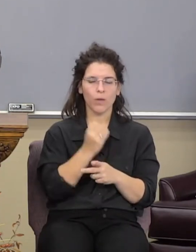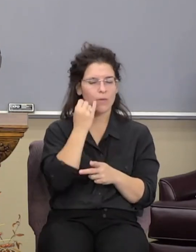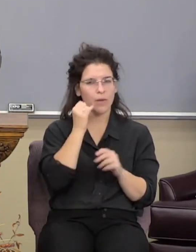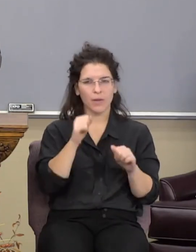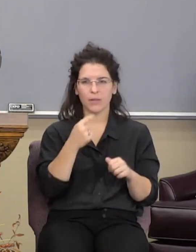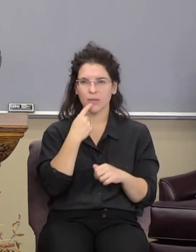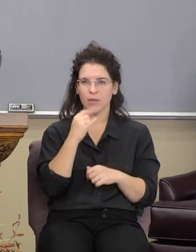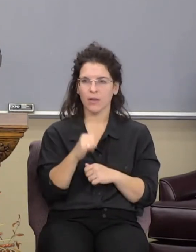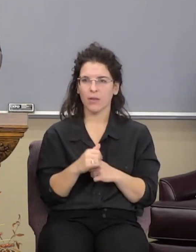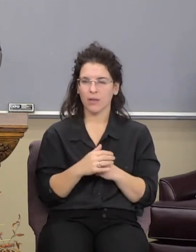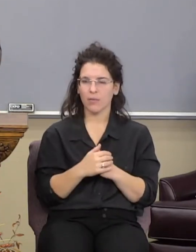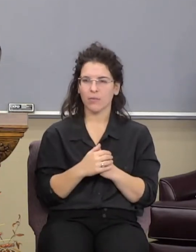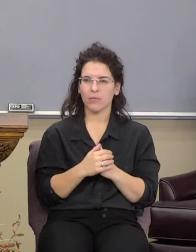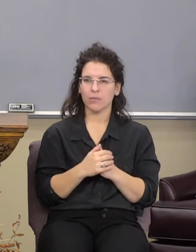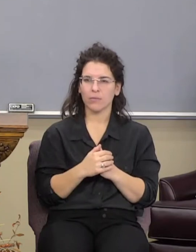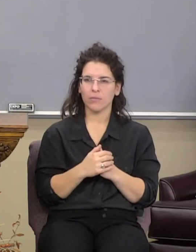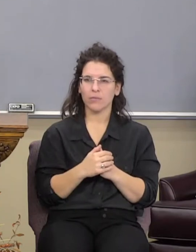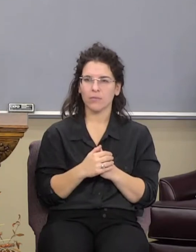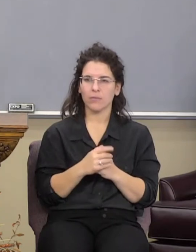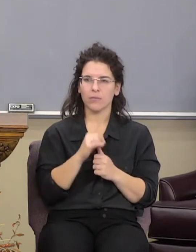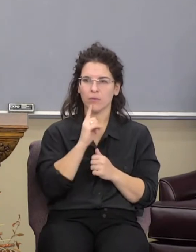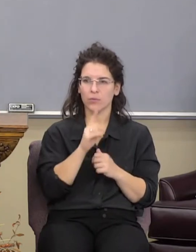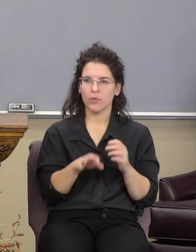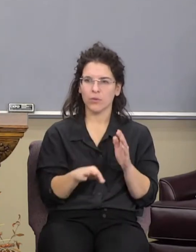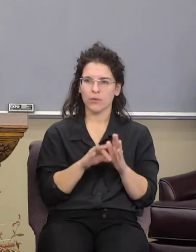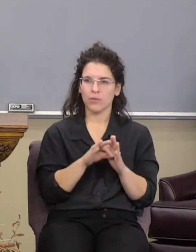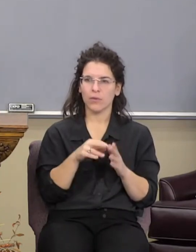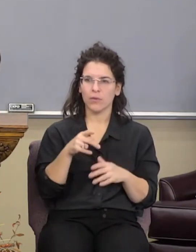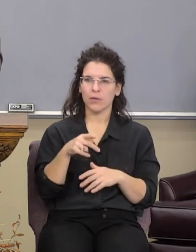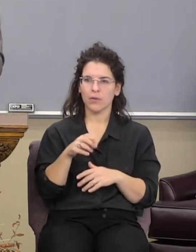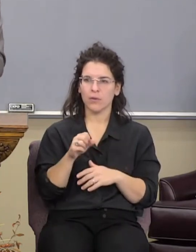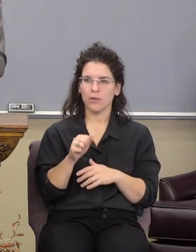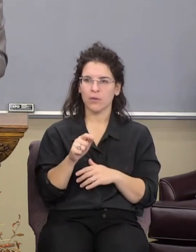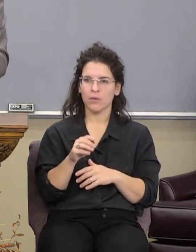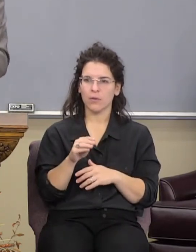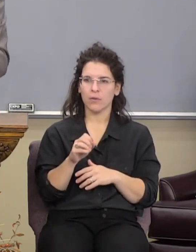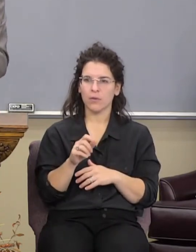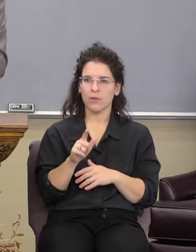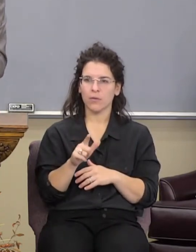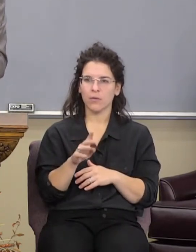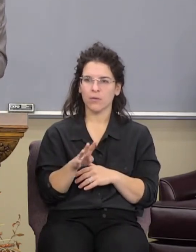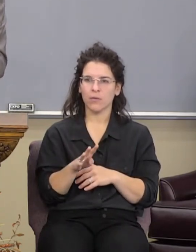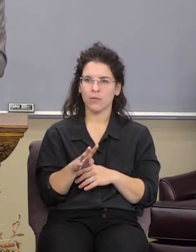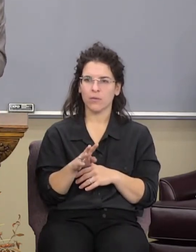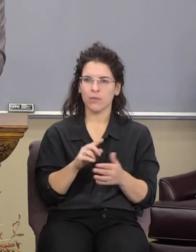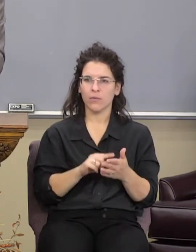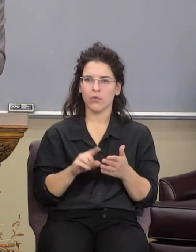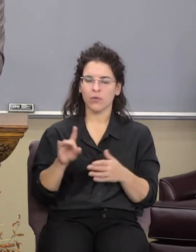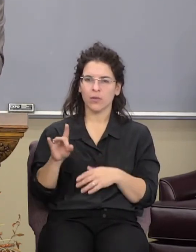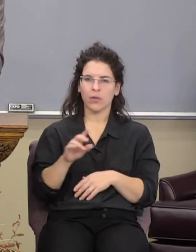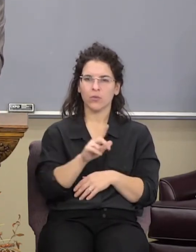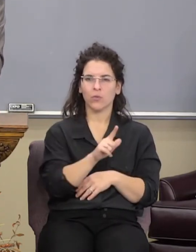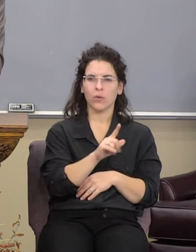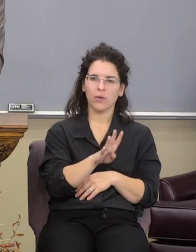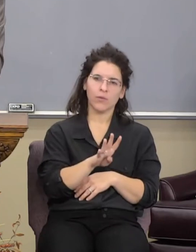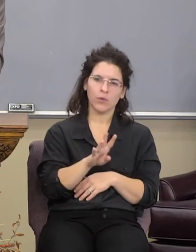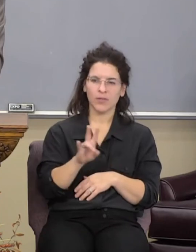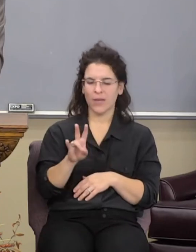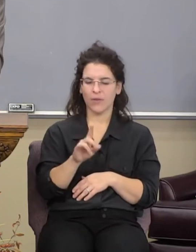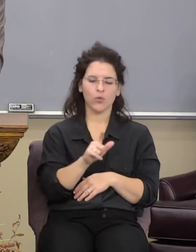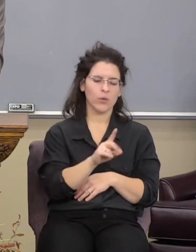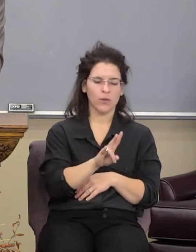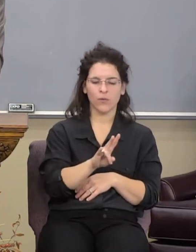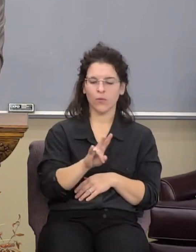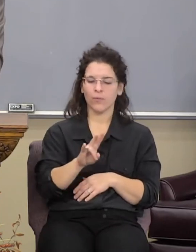say that, is actually found in Psalms chapter 24, Verse 8, we should read verse 7. Let's